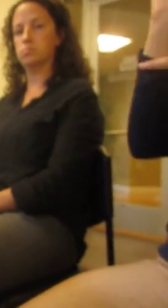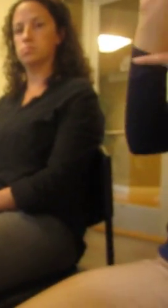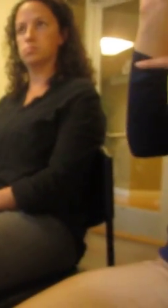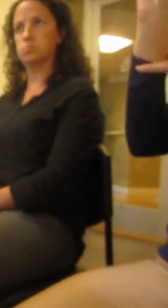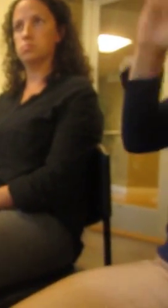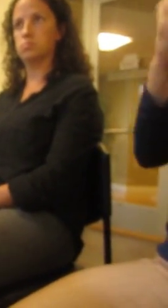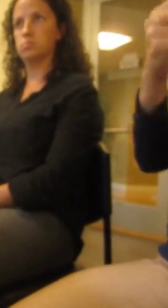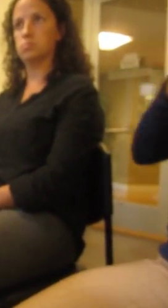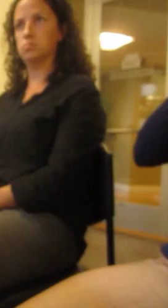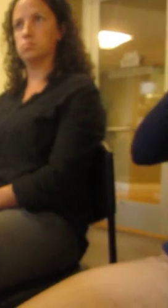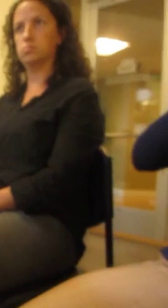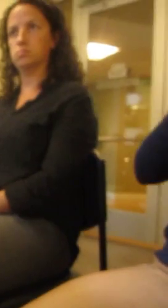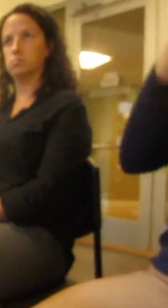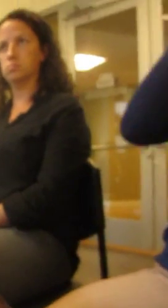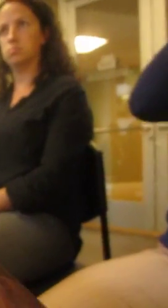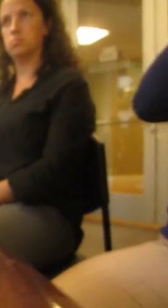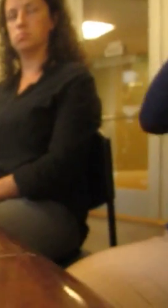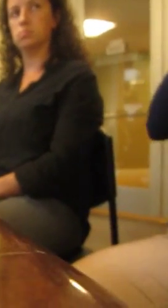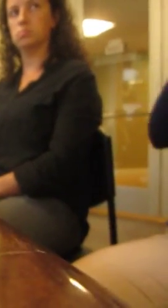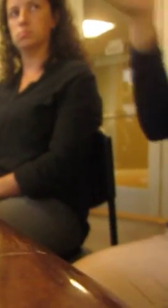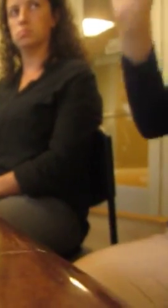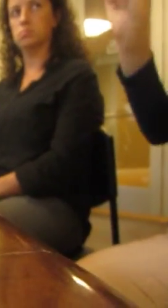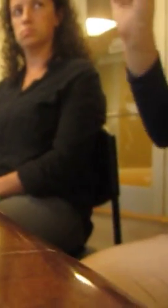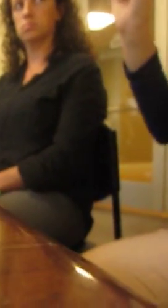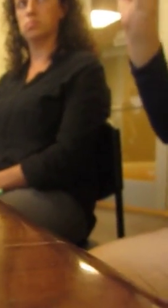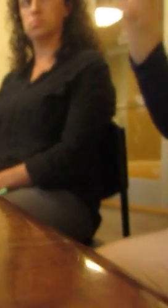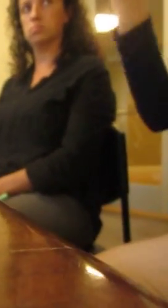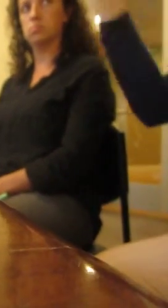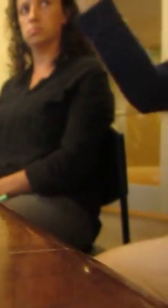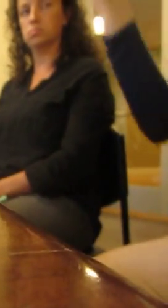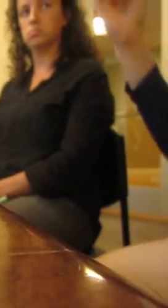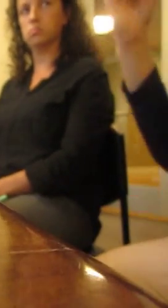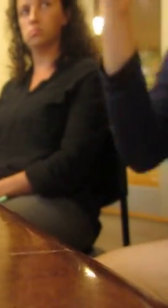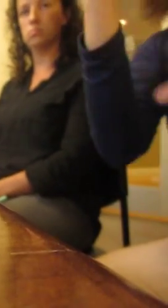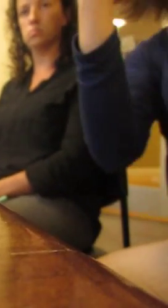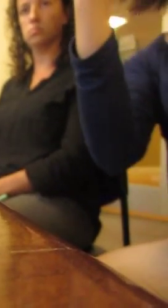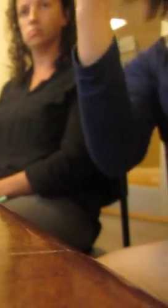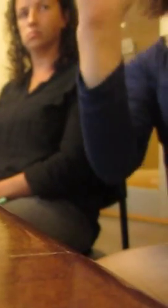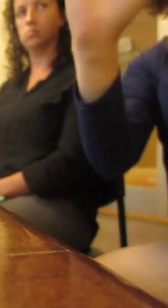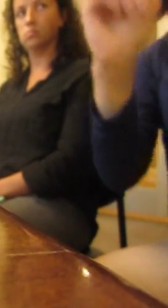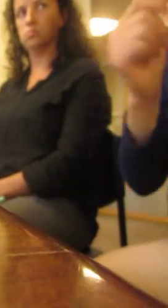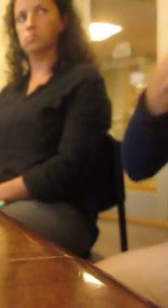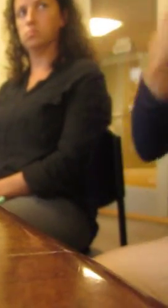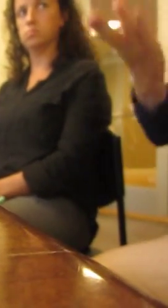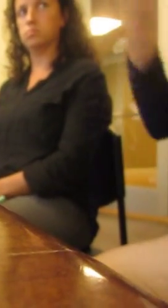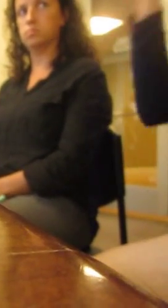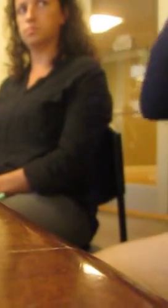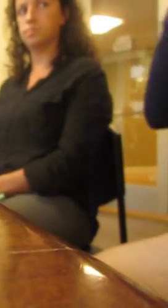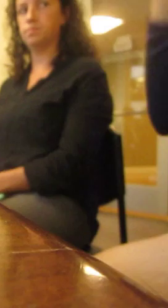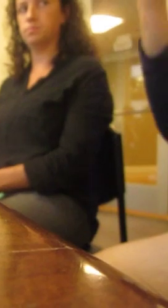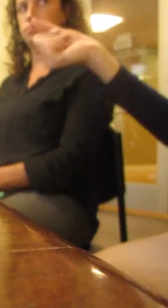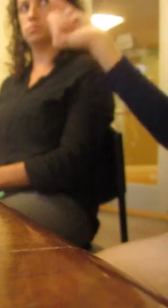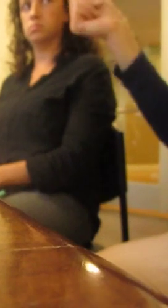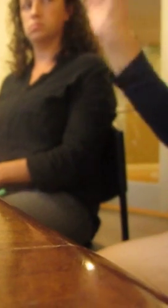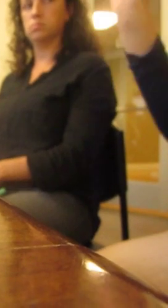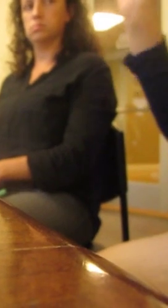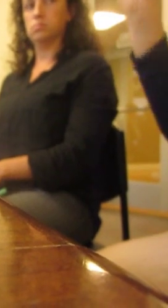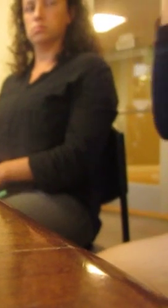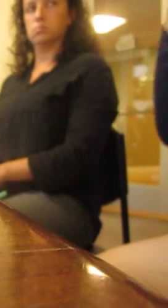didn't What want are to you shut you suggesting? down. I'm suggesting if we have unresolved business, like in Kabbalah, in Jewish mysticism, if